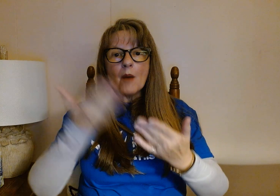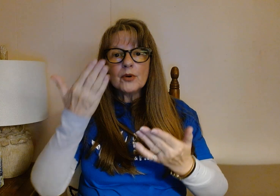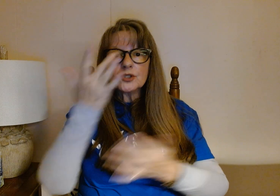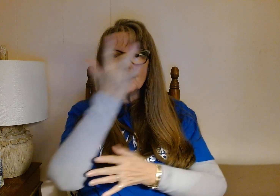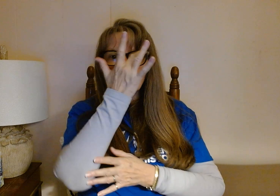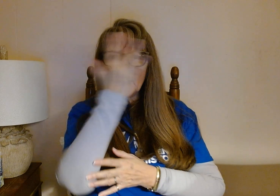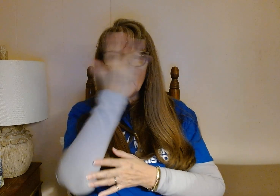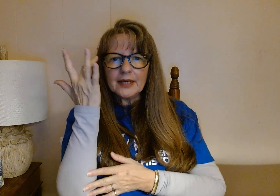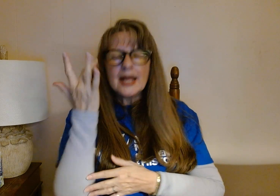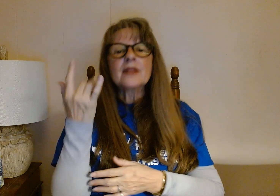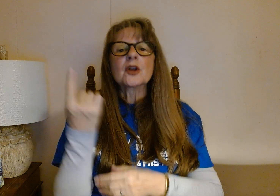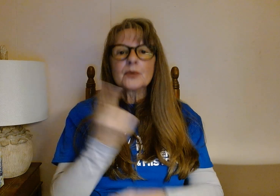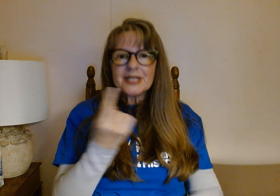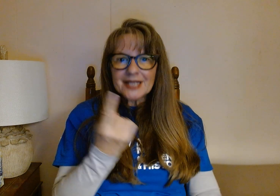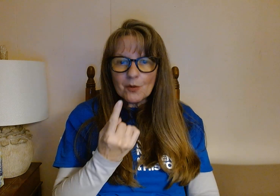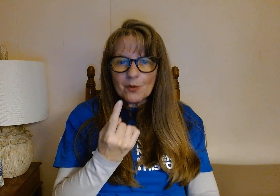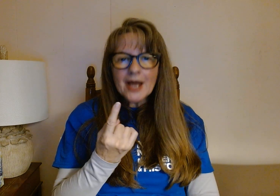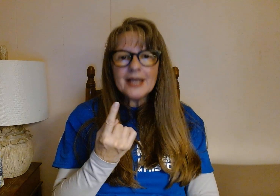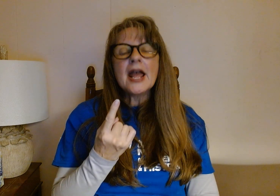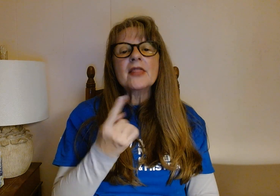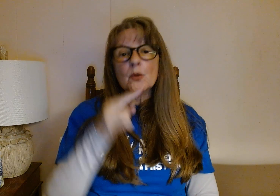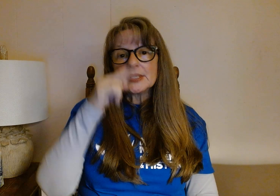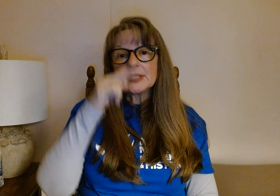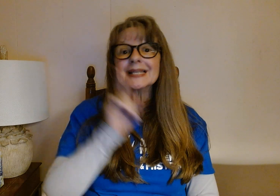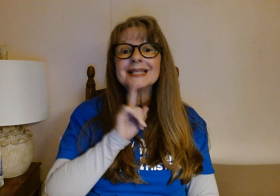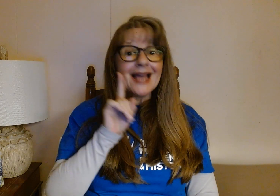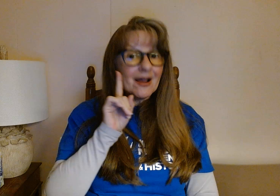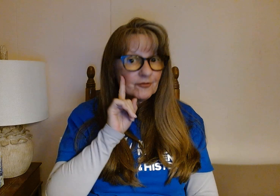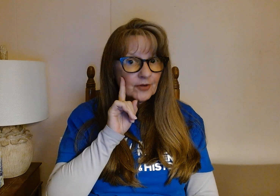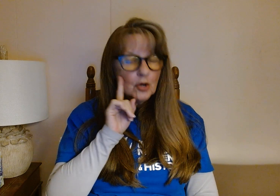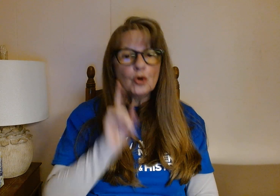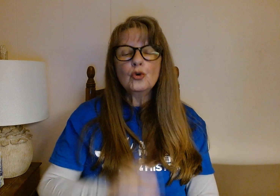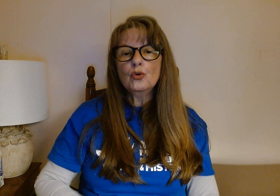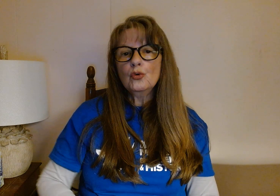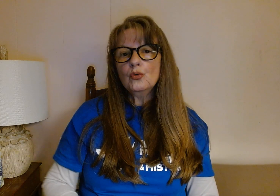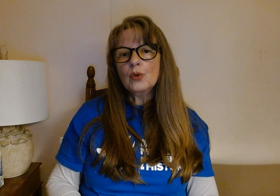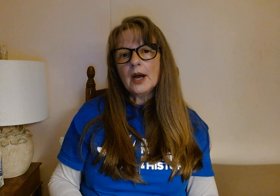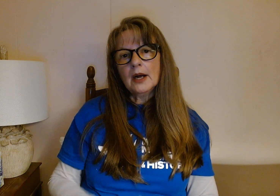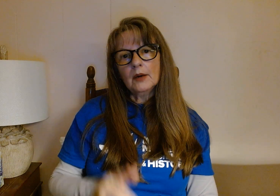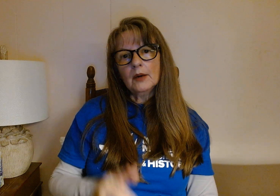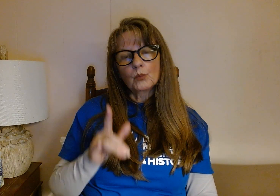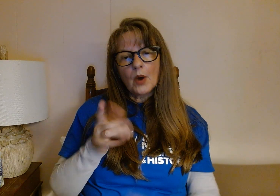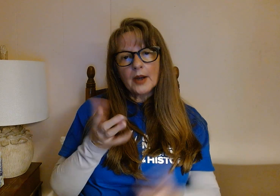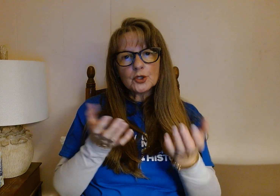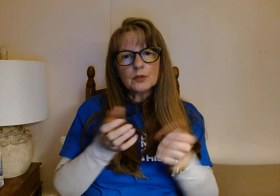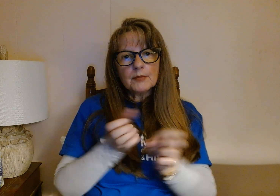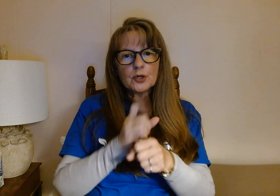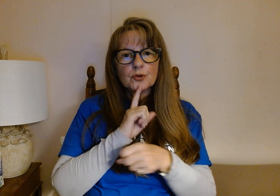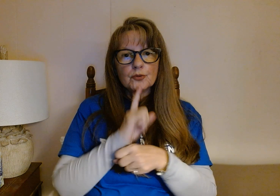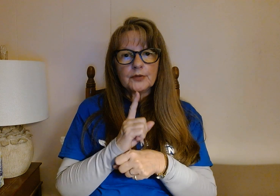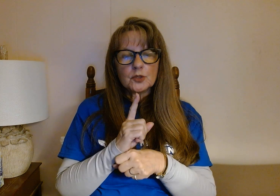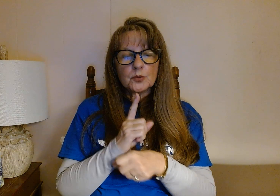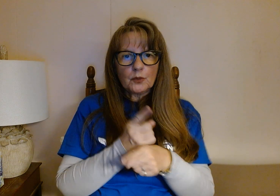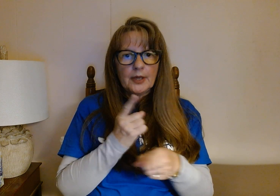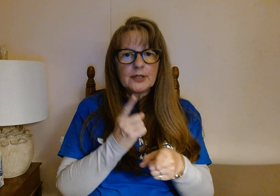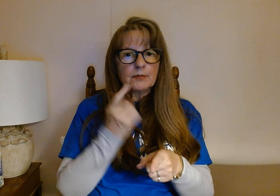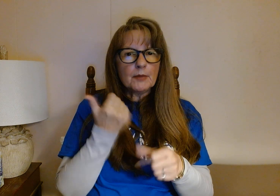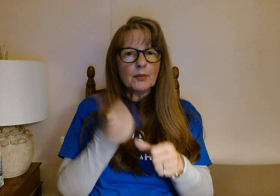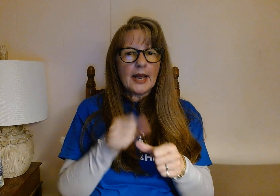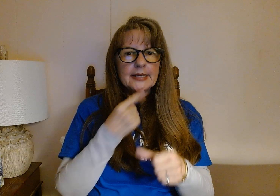almost forgot. There was someone that was deaf who wanted to make sure that this was corrected. Remember I